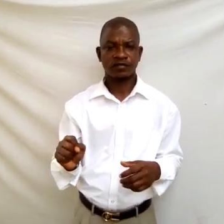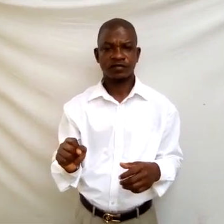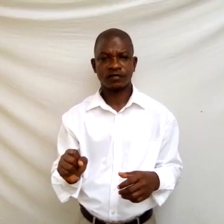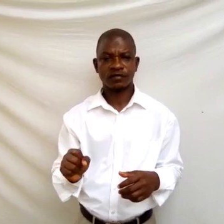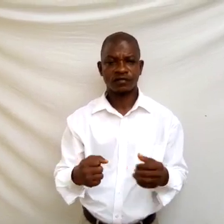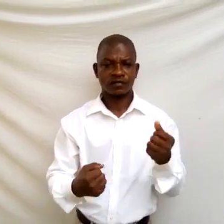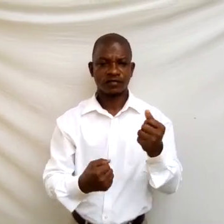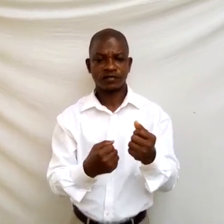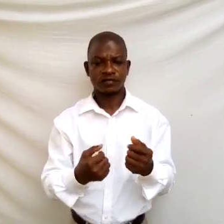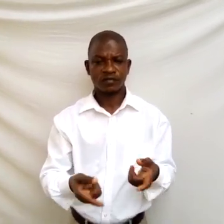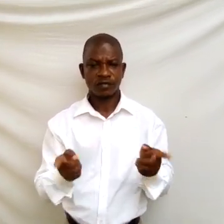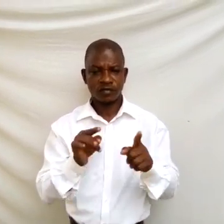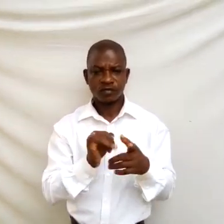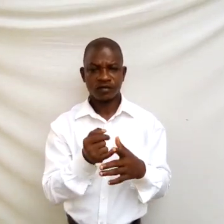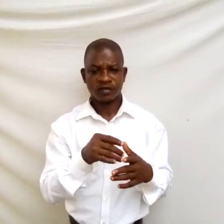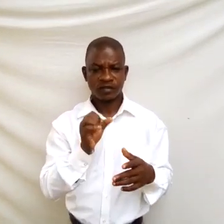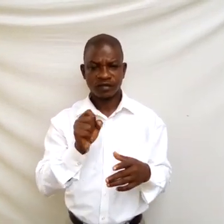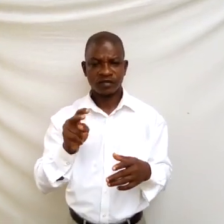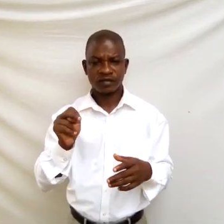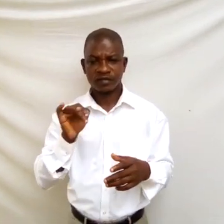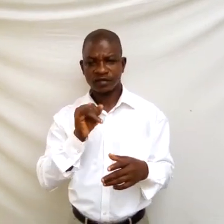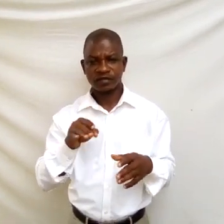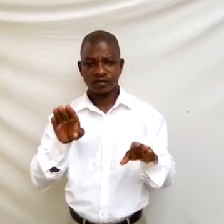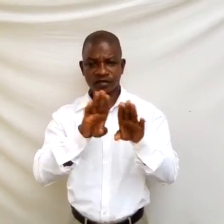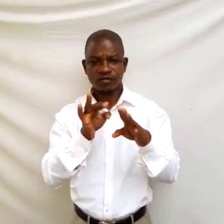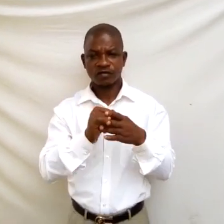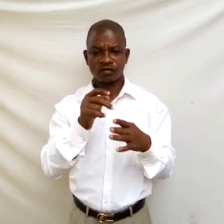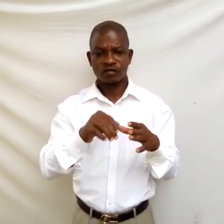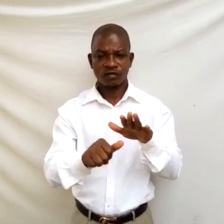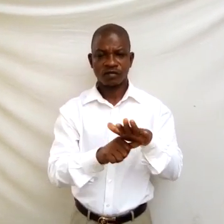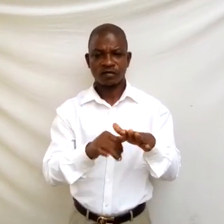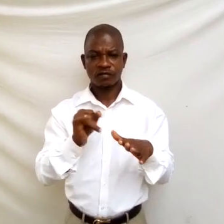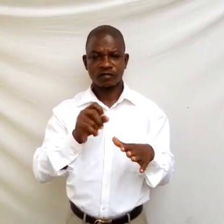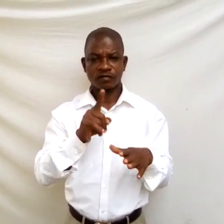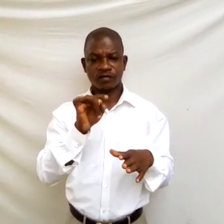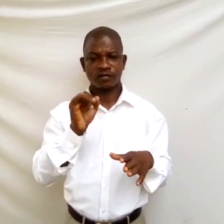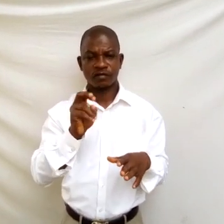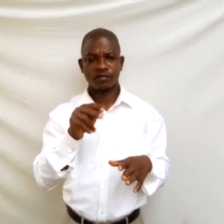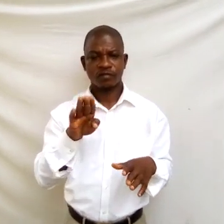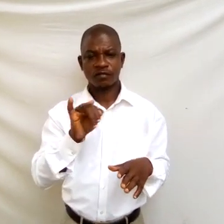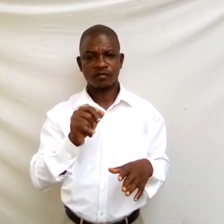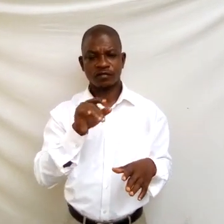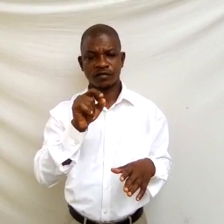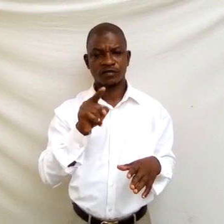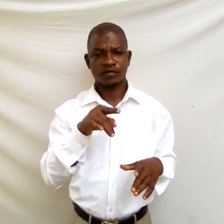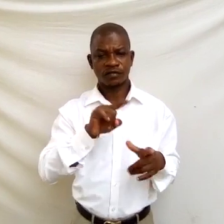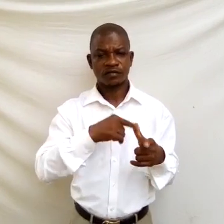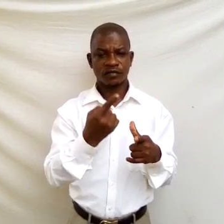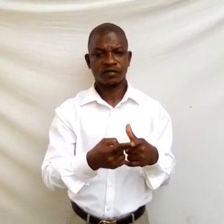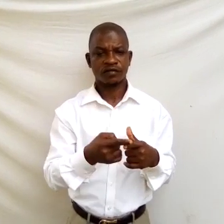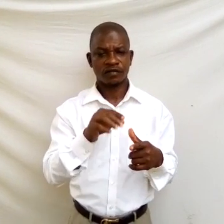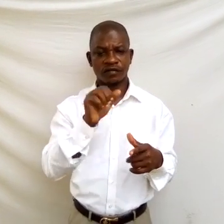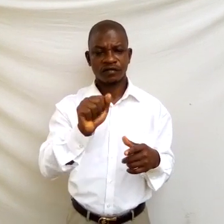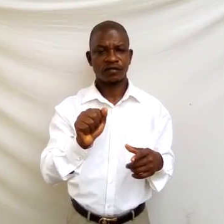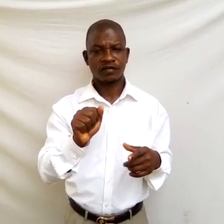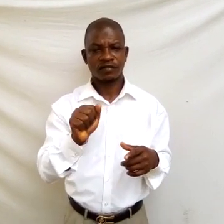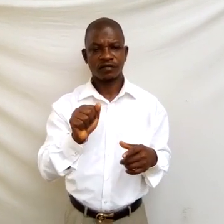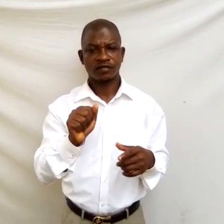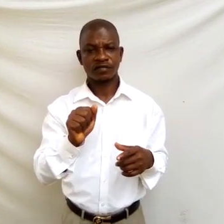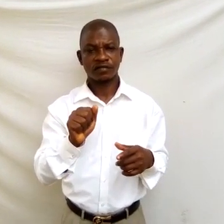Suppose a non-empty set S is closed under a binary operation star. Then A, B